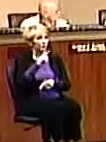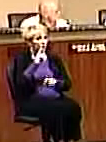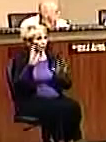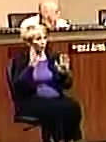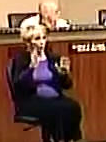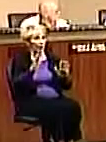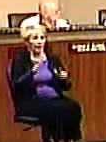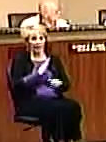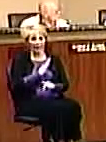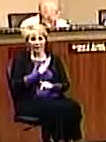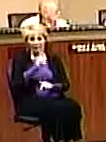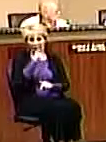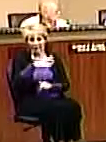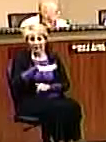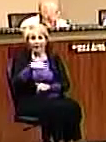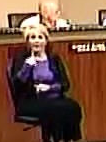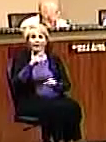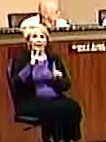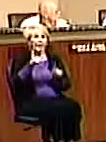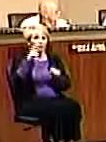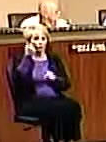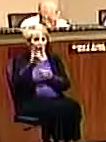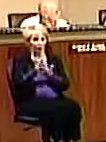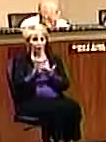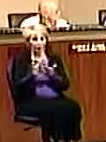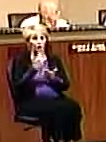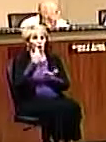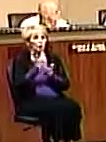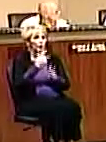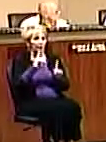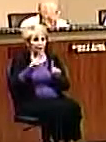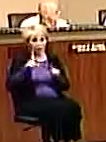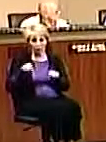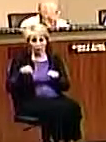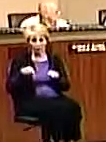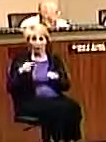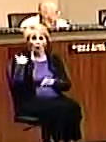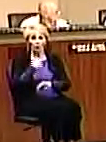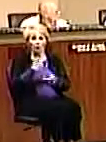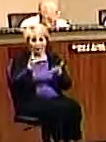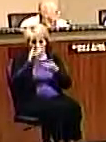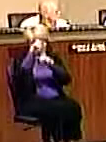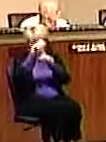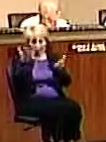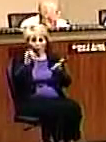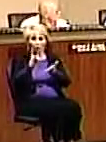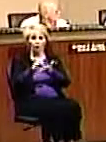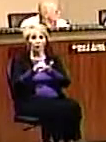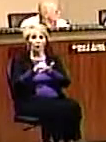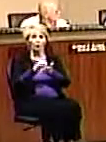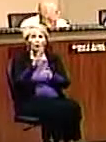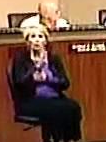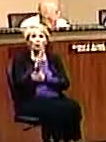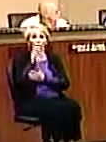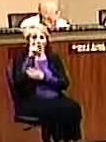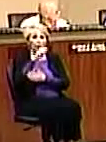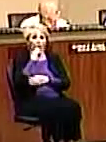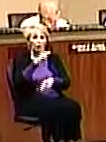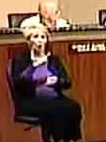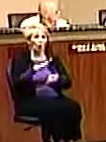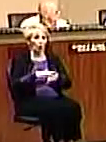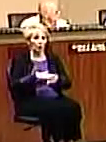lady, and she had an answer for everything, and good answers. And want to let you know that we hope that Burke County will be